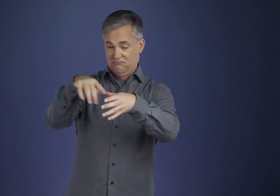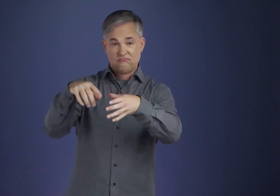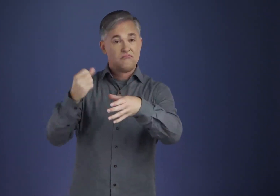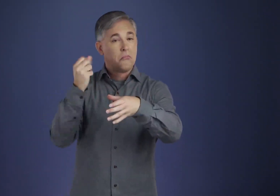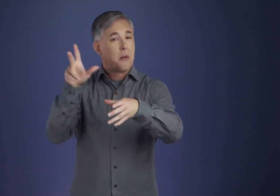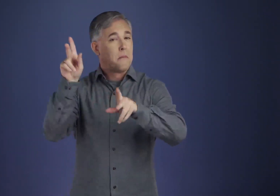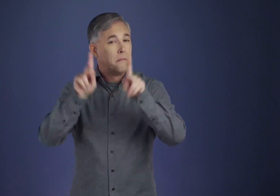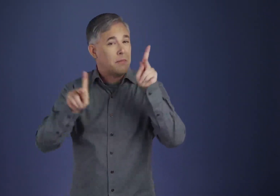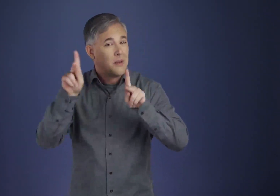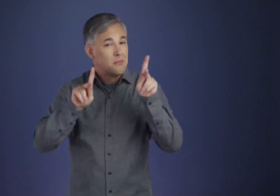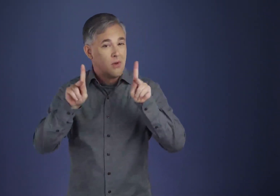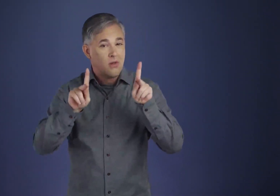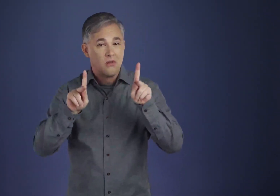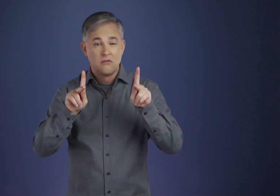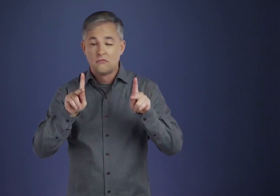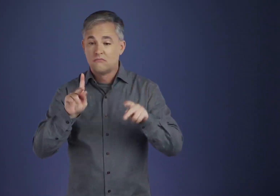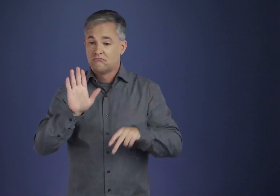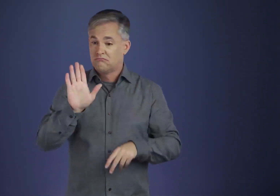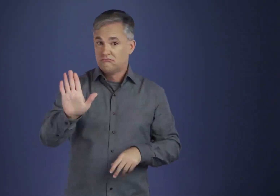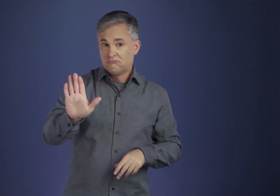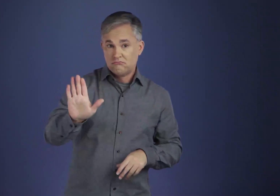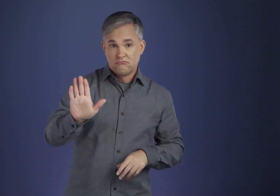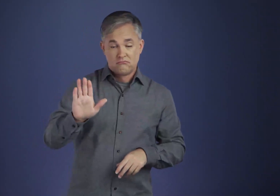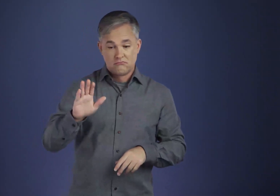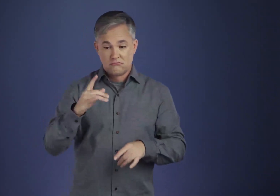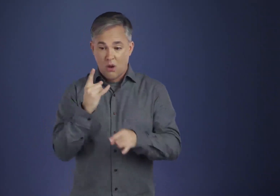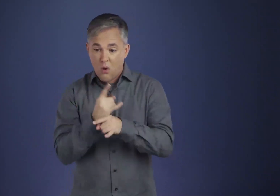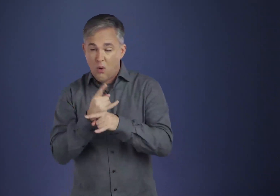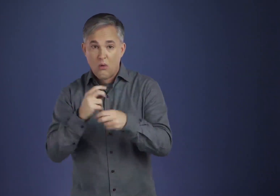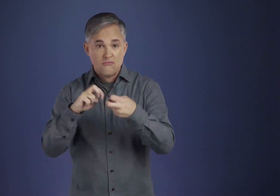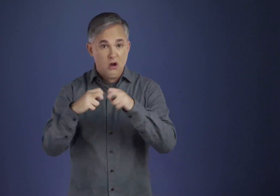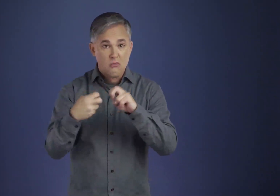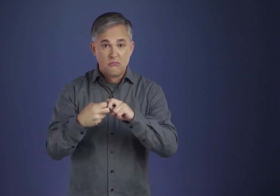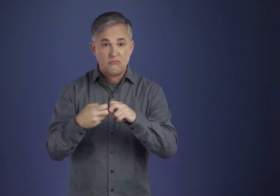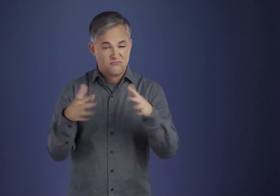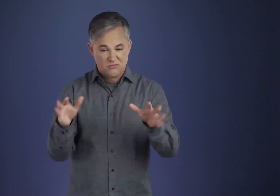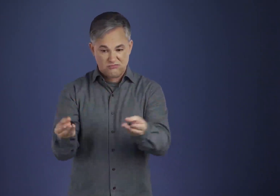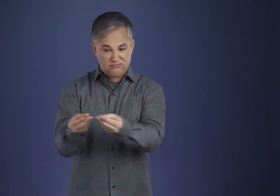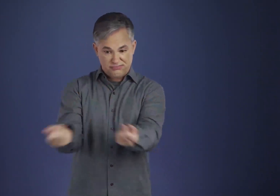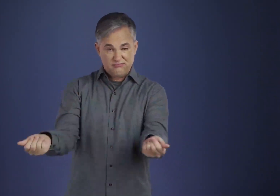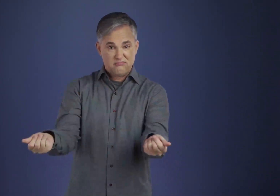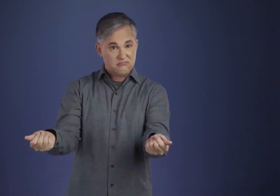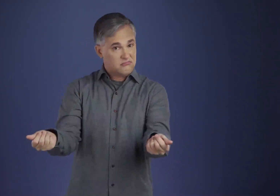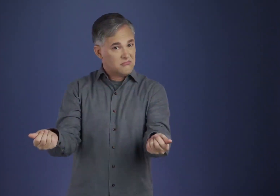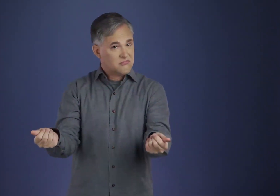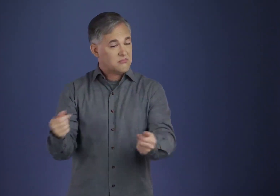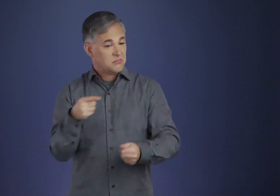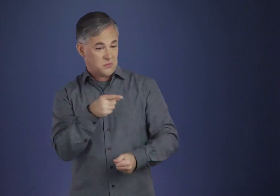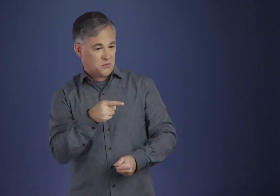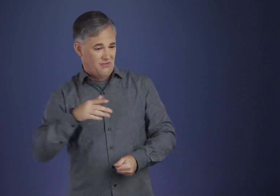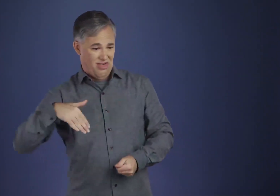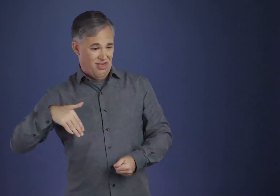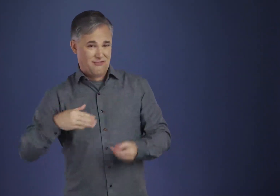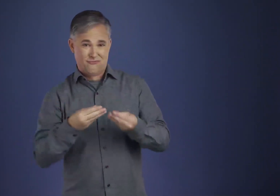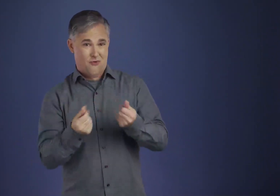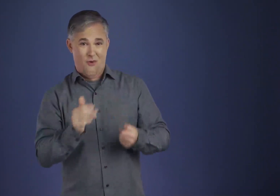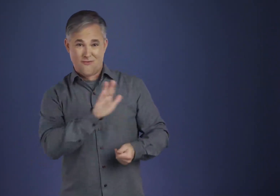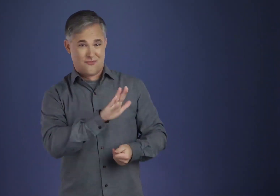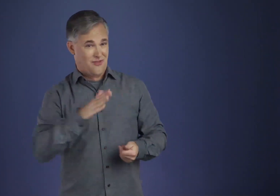Here's a very large group of people who have solved their alcohol problem. In this respect, they are certainly a power greater than